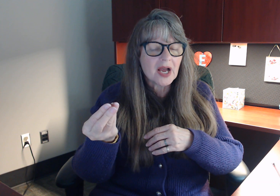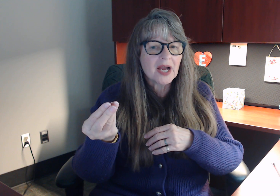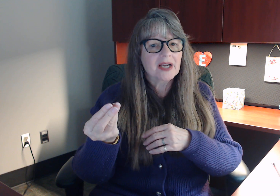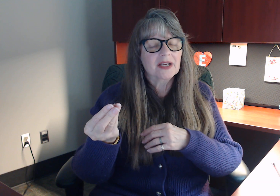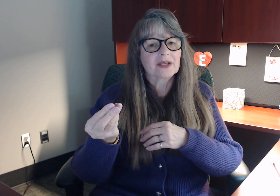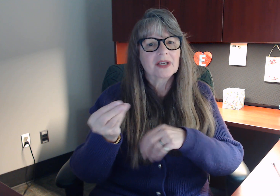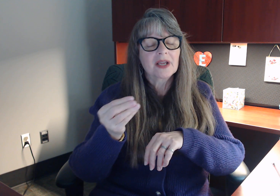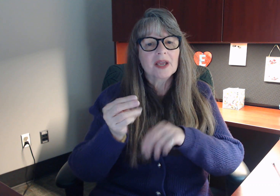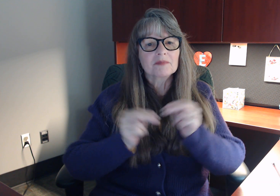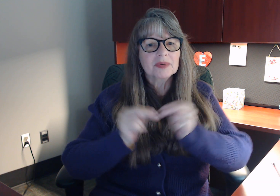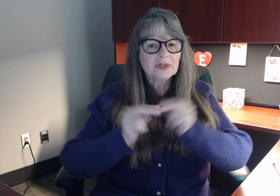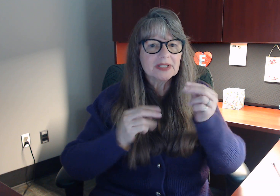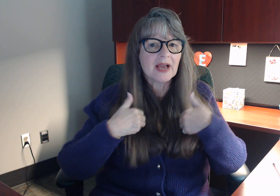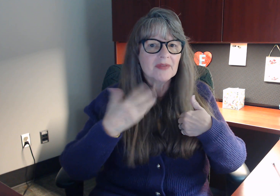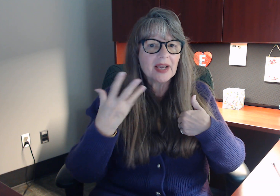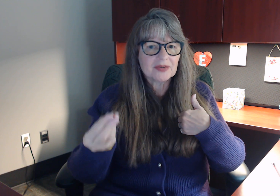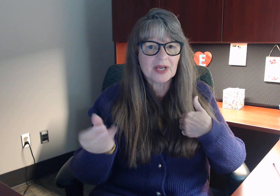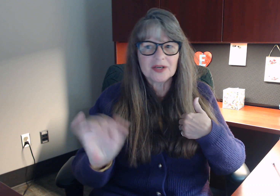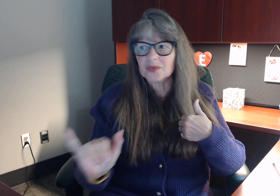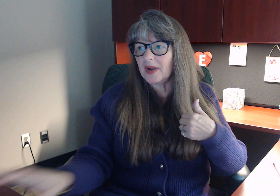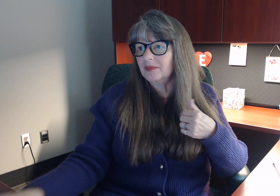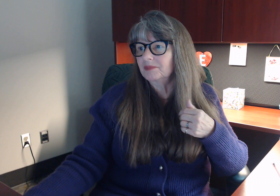outside, and buildings have that outside as well.